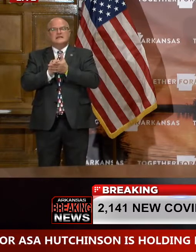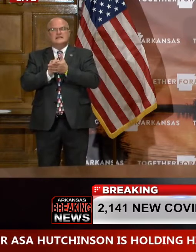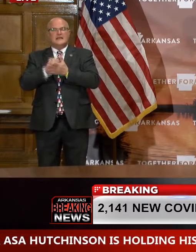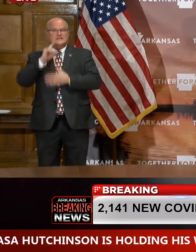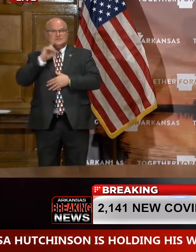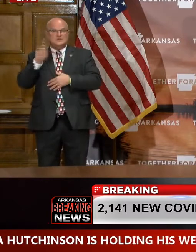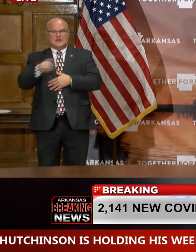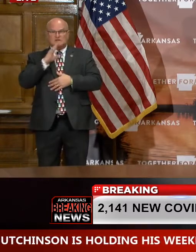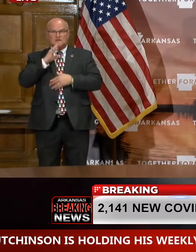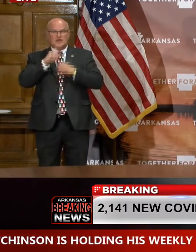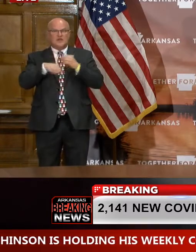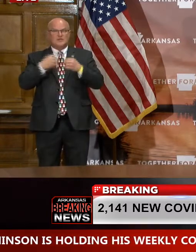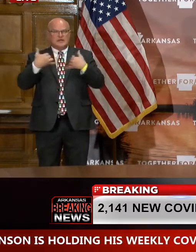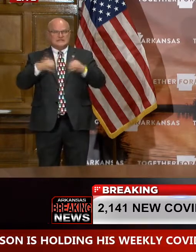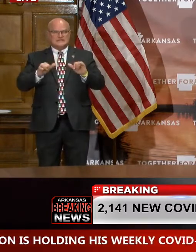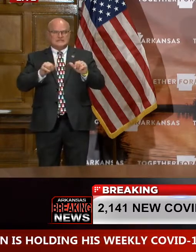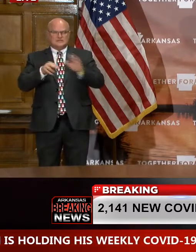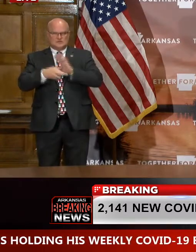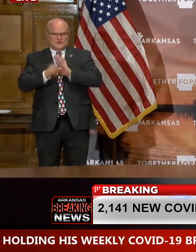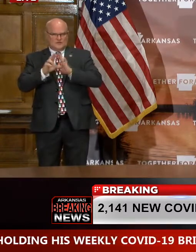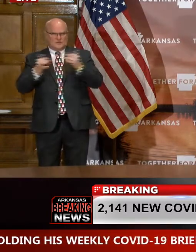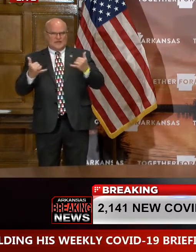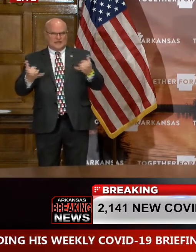directive that we talked about is still under review.